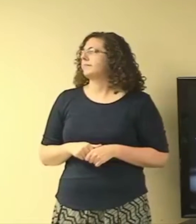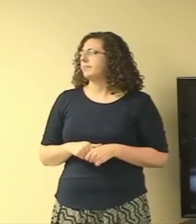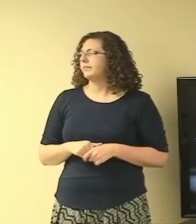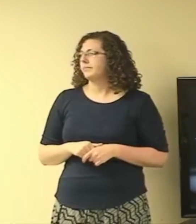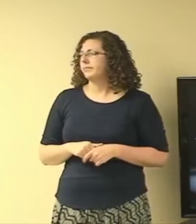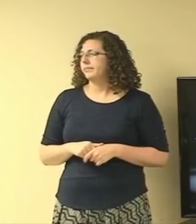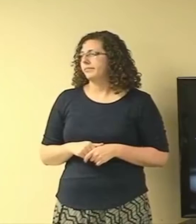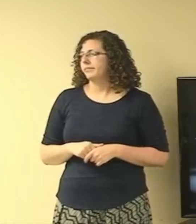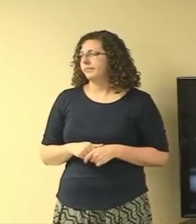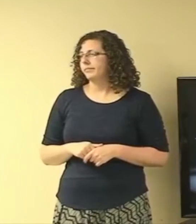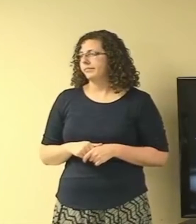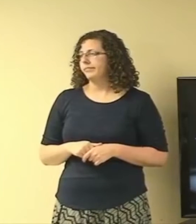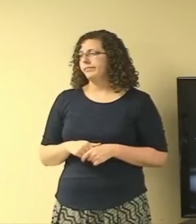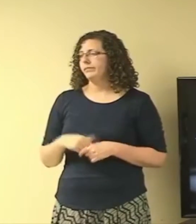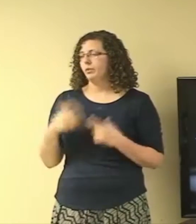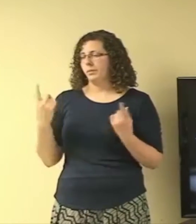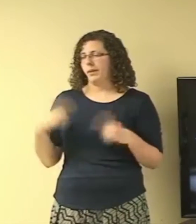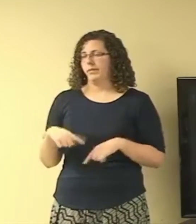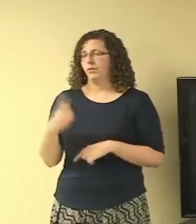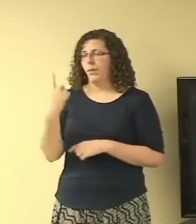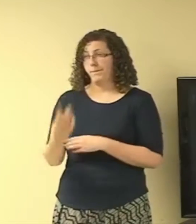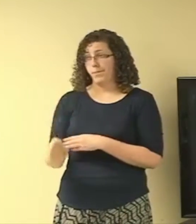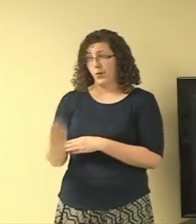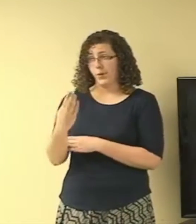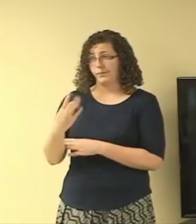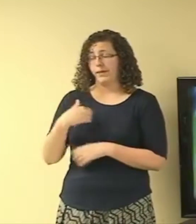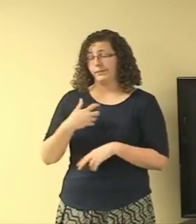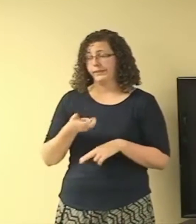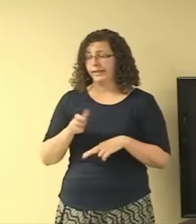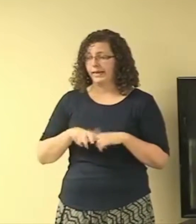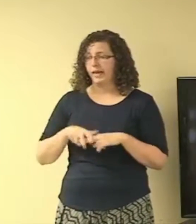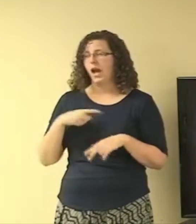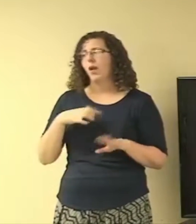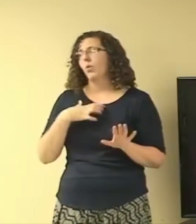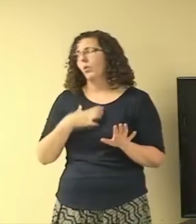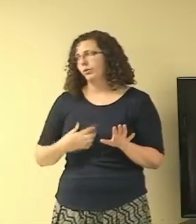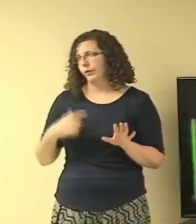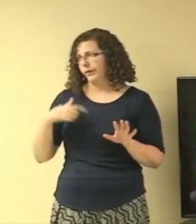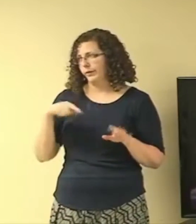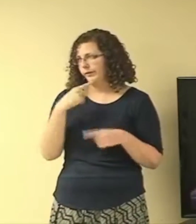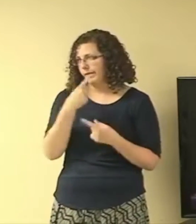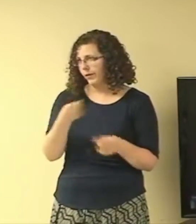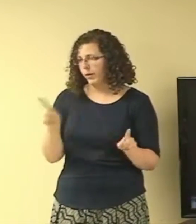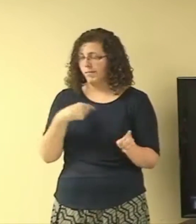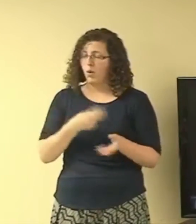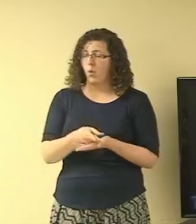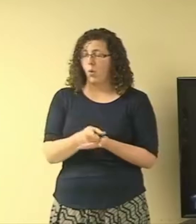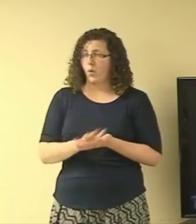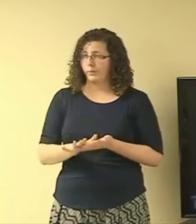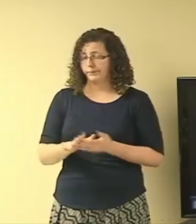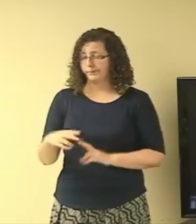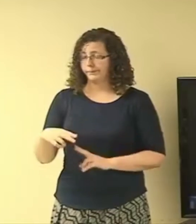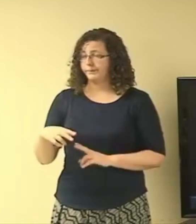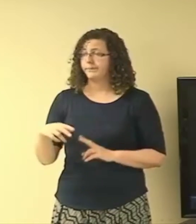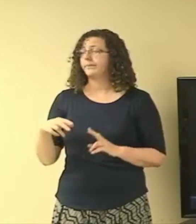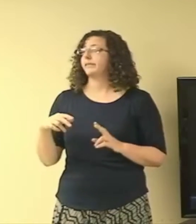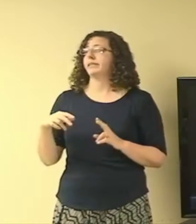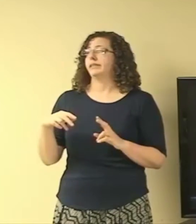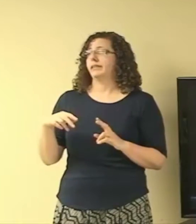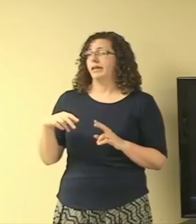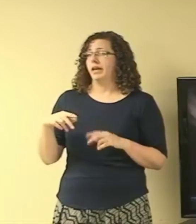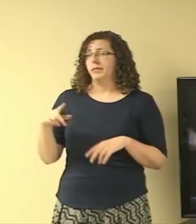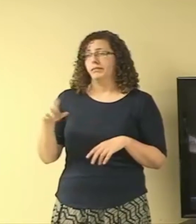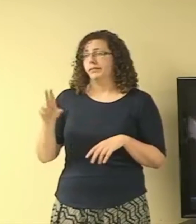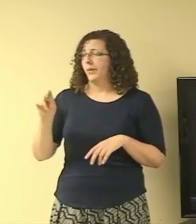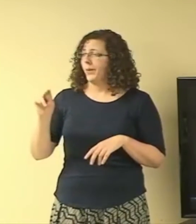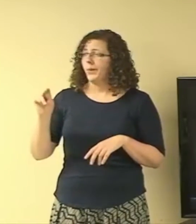So I'm sitting one morning, and I wish I could tell you I've got like this holy man discipline in my life. I don't. I run